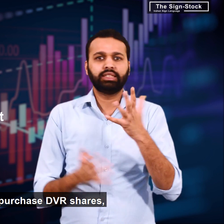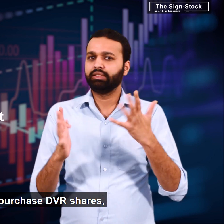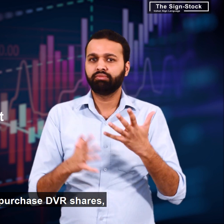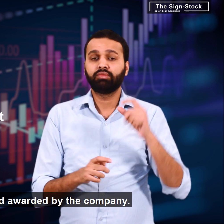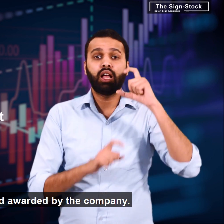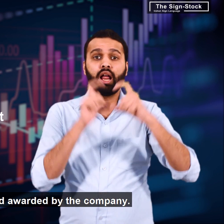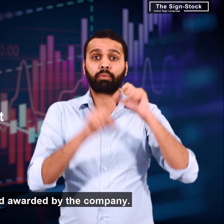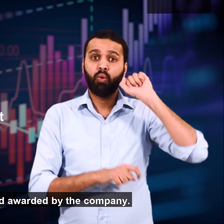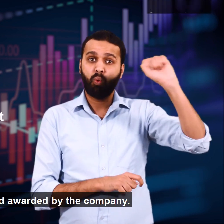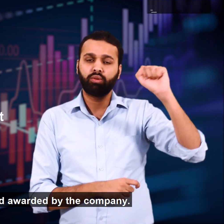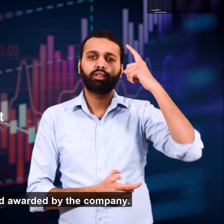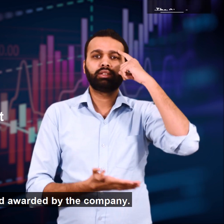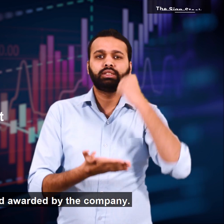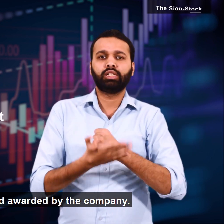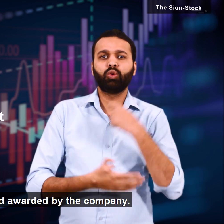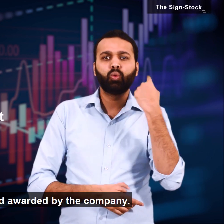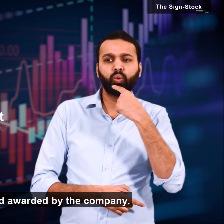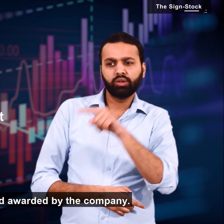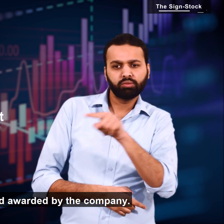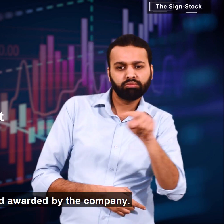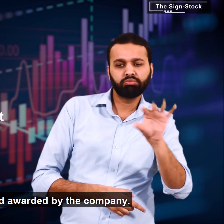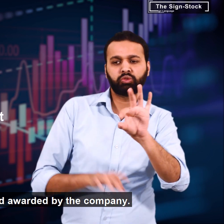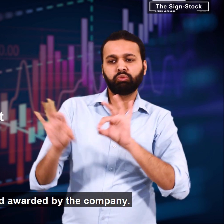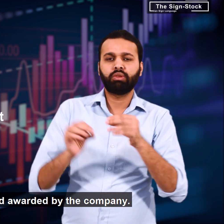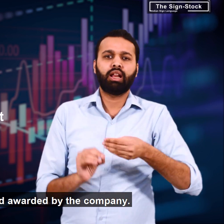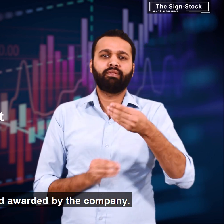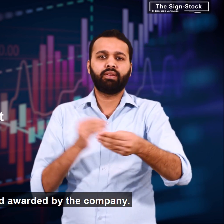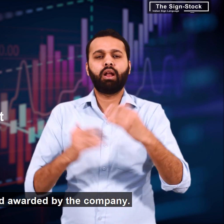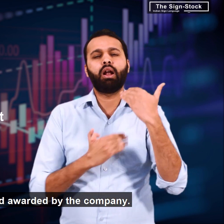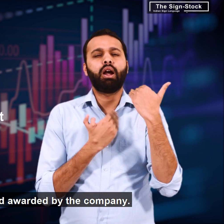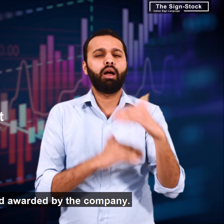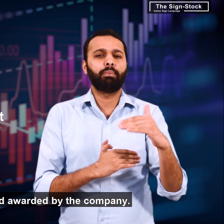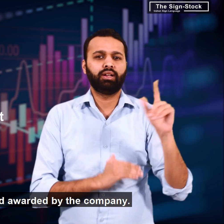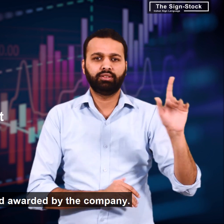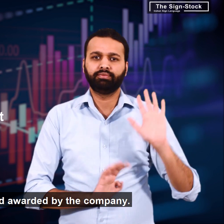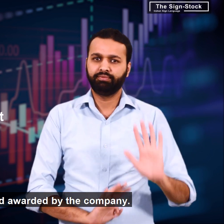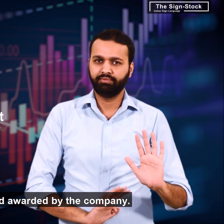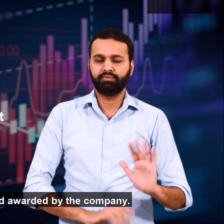DVR shares, as they are limited and awarded by the company.